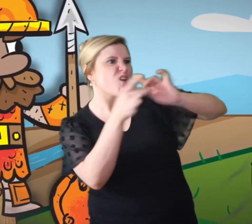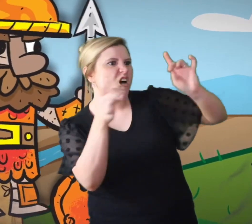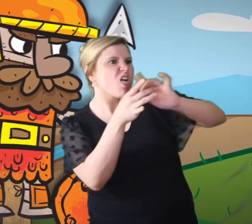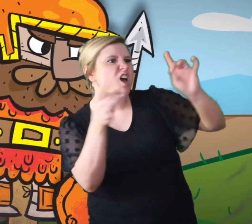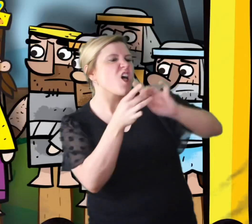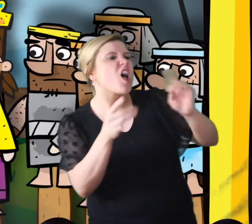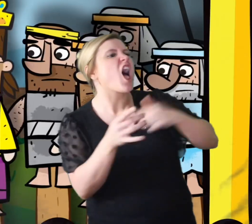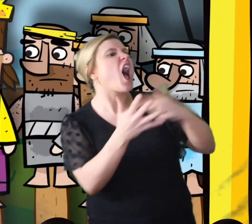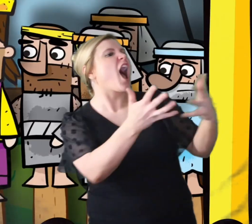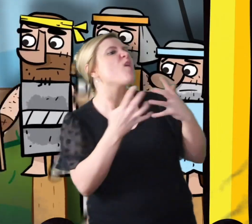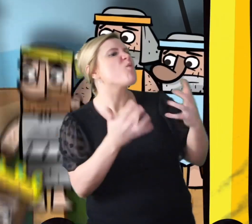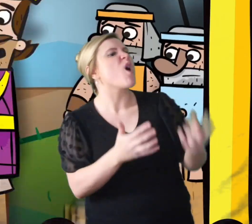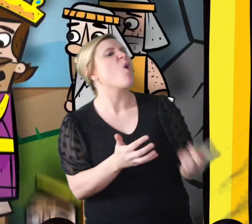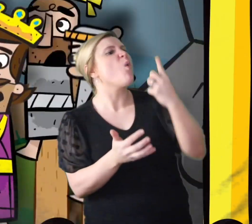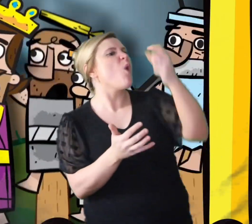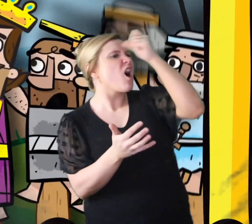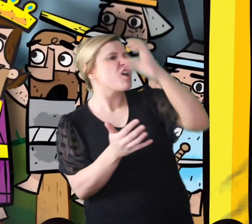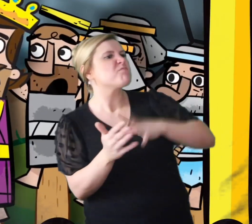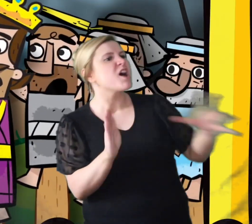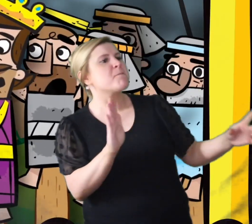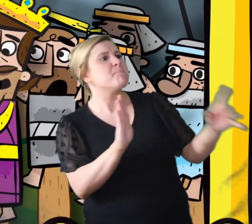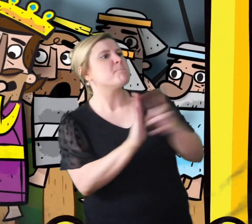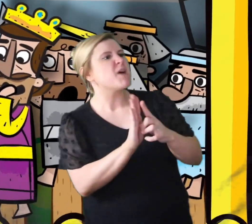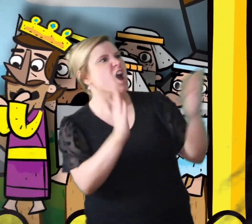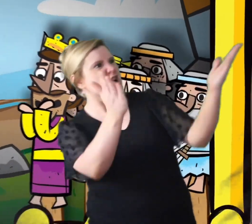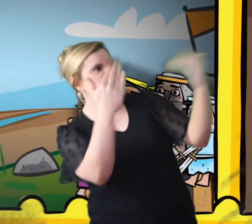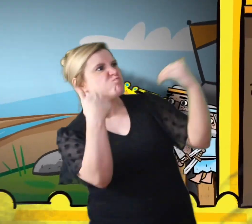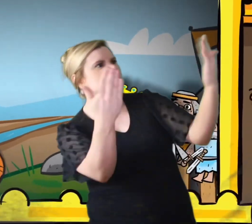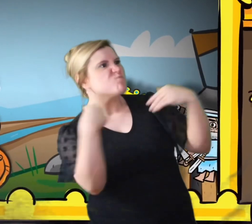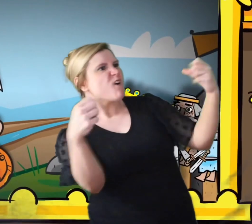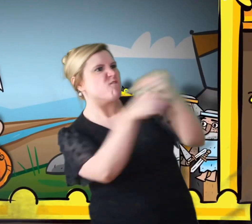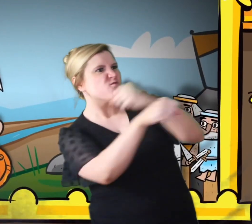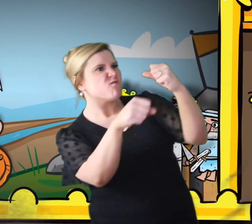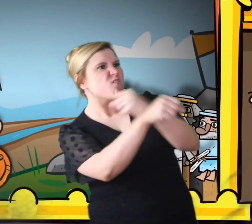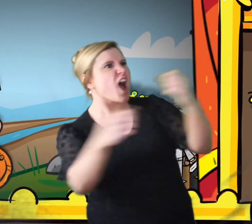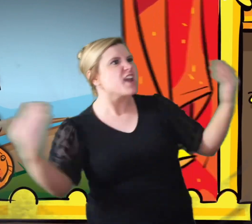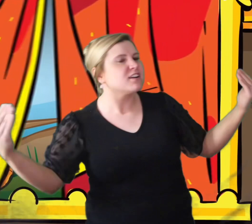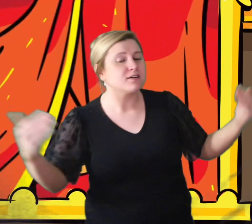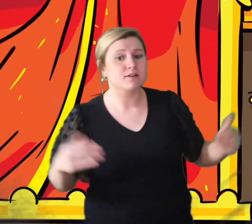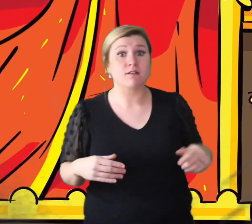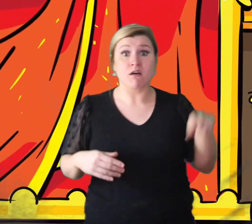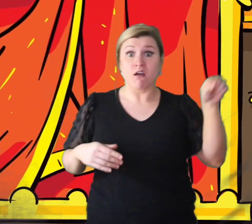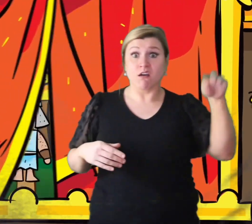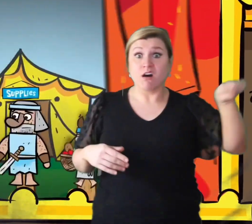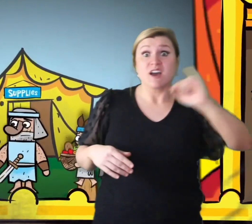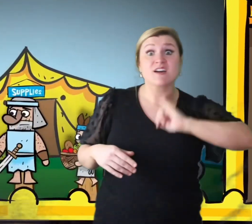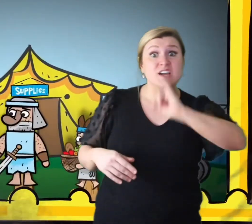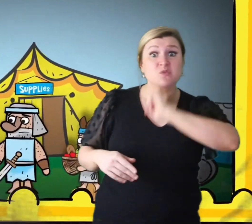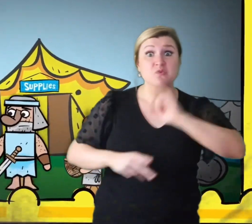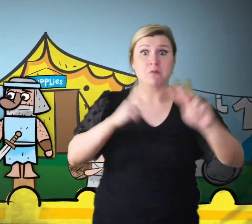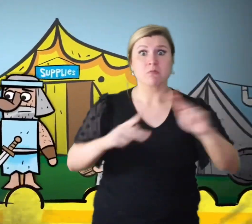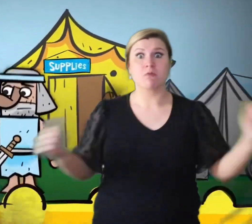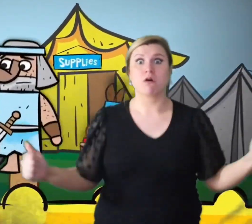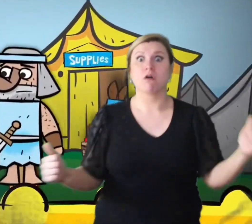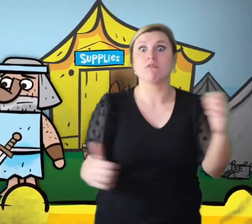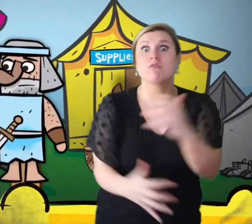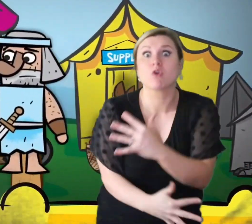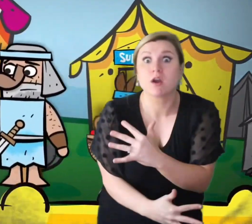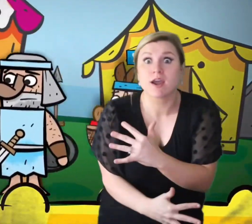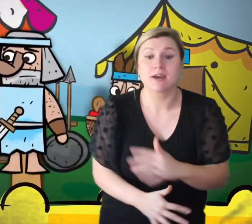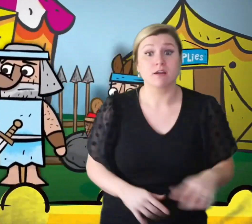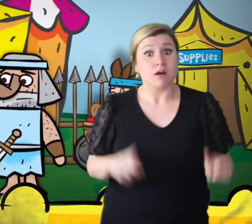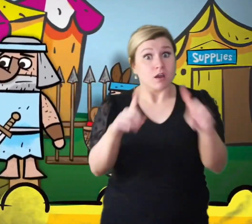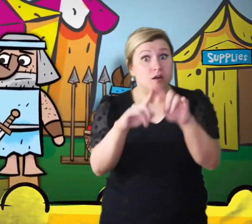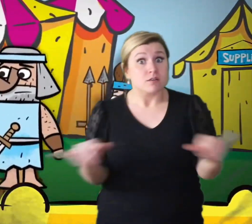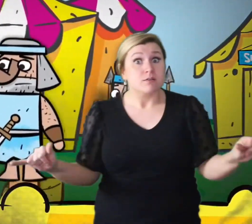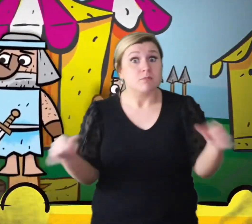fight me." The Israelites and King Saul were very afraid. Meanwhile, David's father sent David to bring some